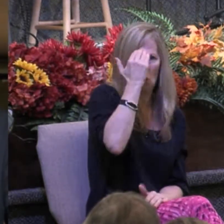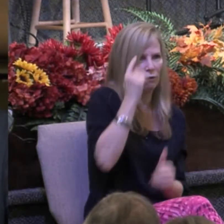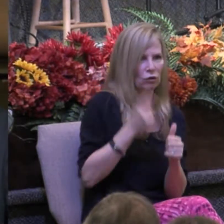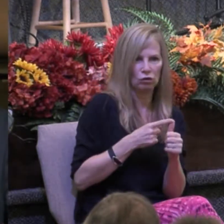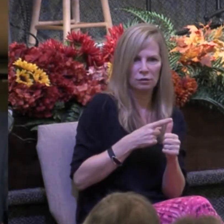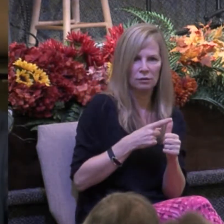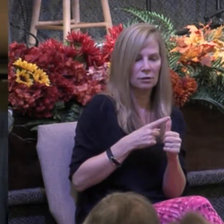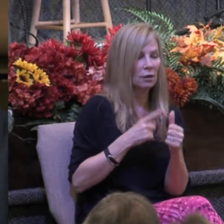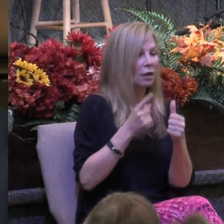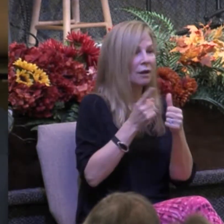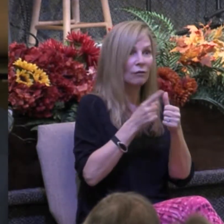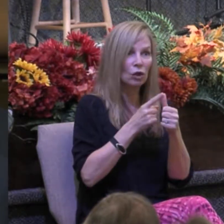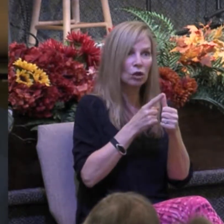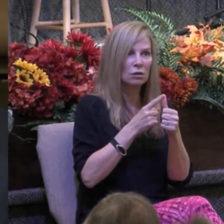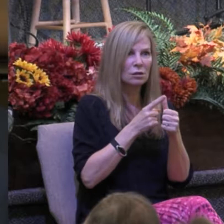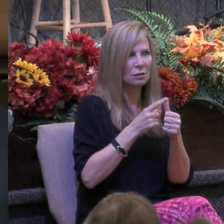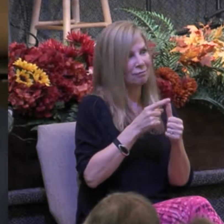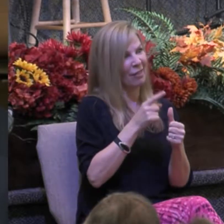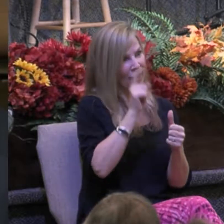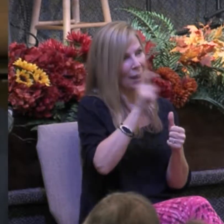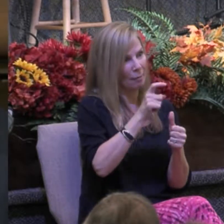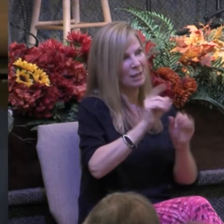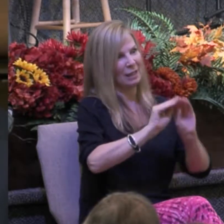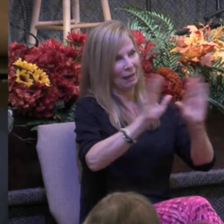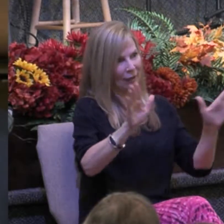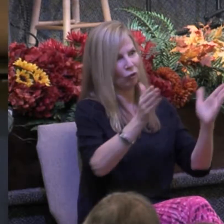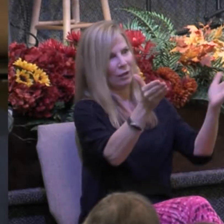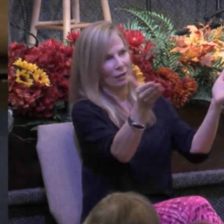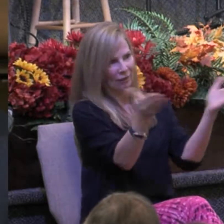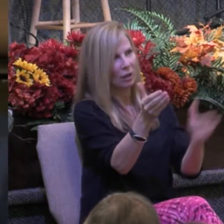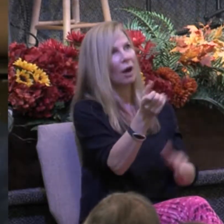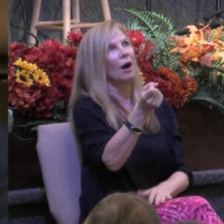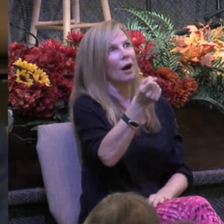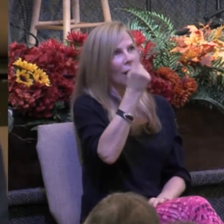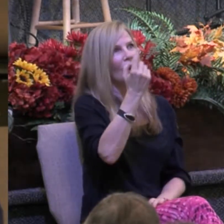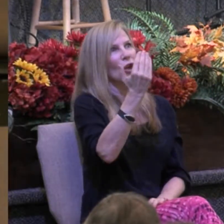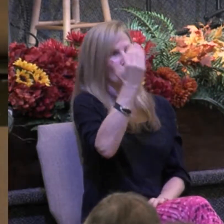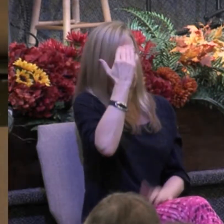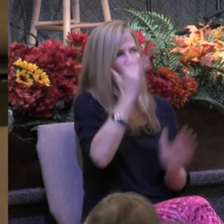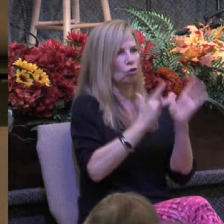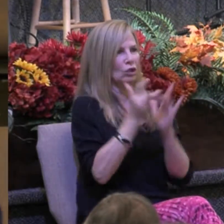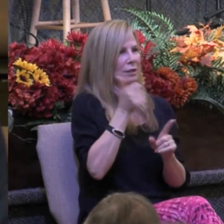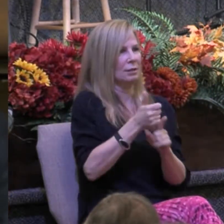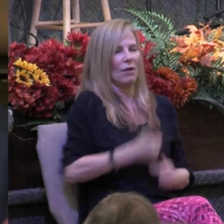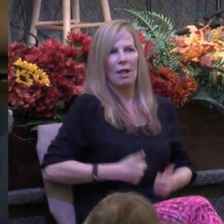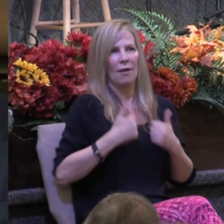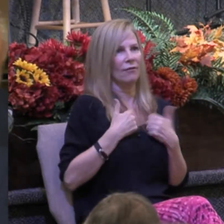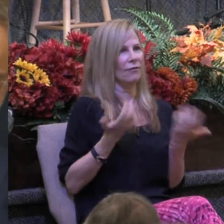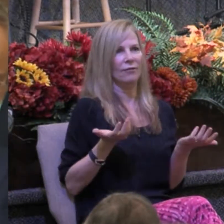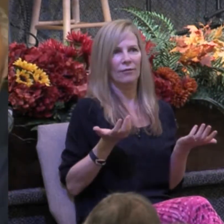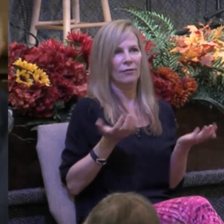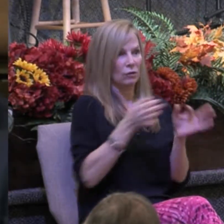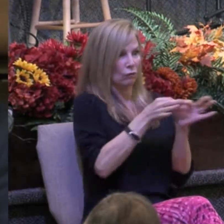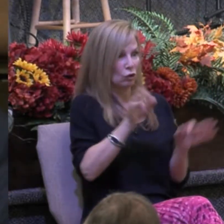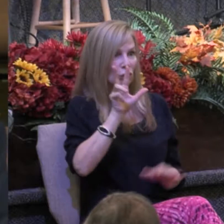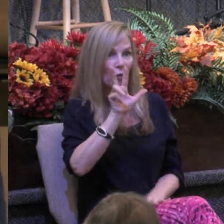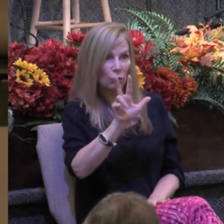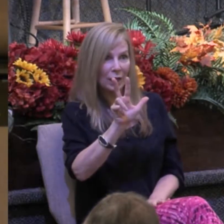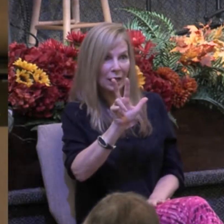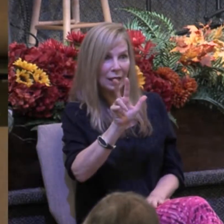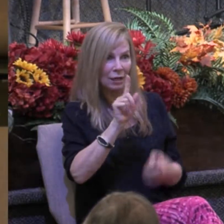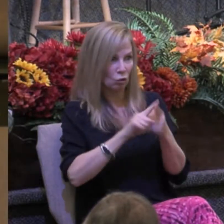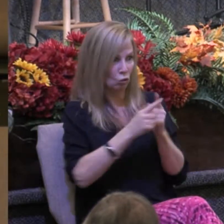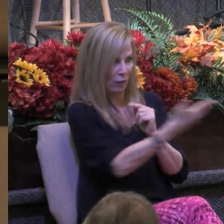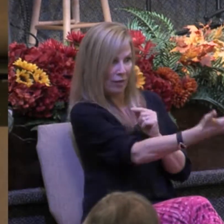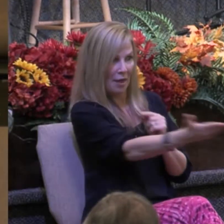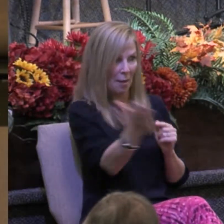all, they needed to be convinced that Jesus was alive. And so we read in verse 3, to these he also presented himself